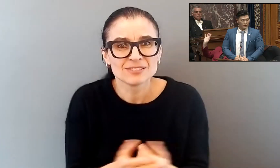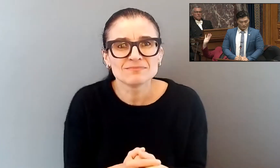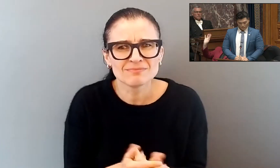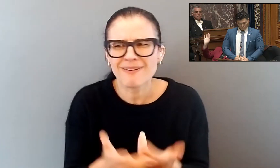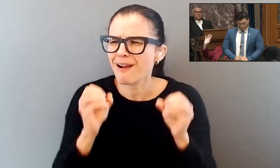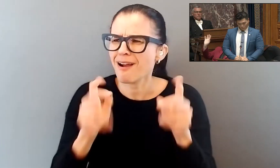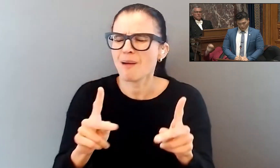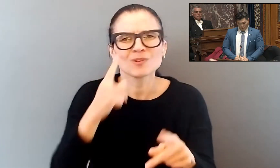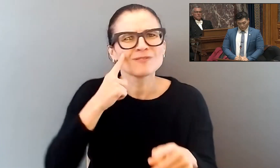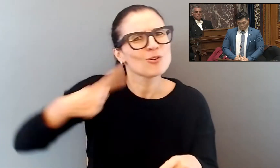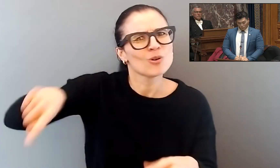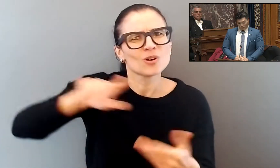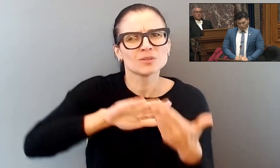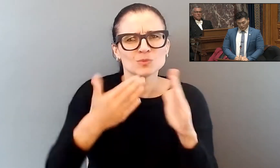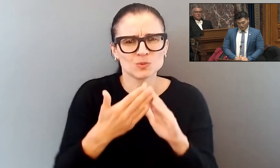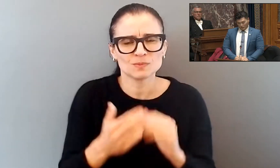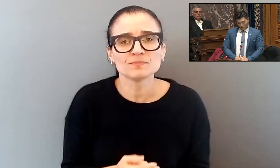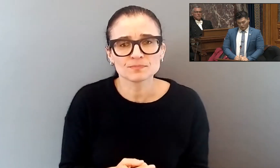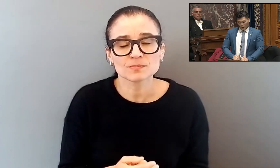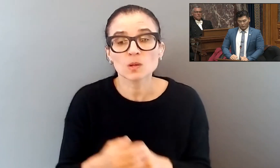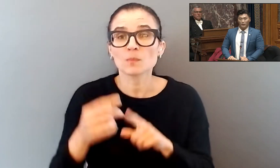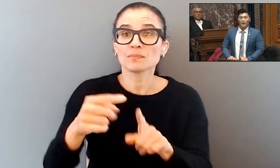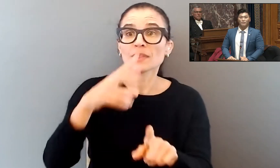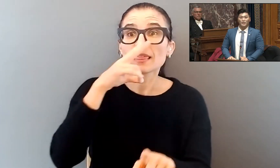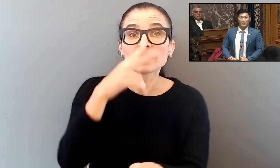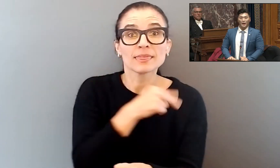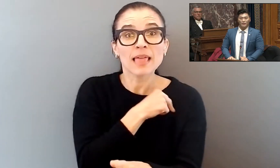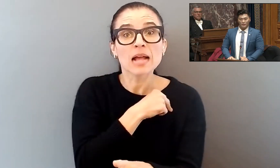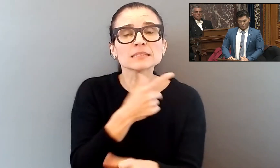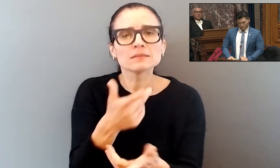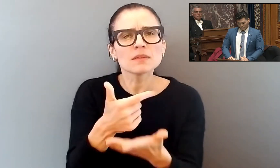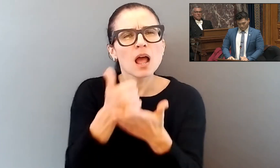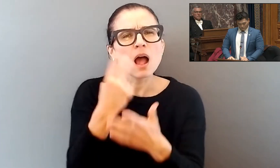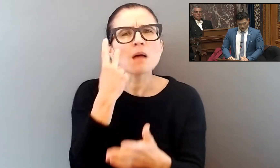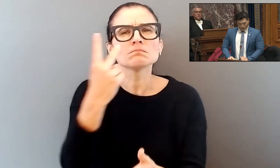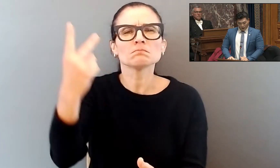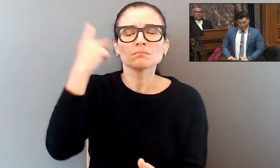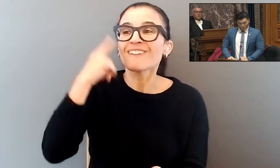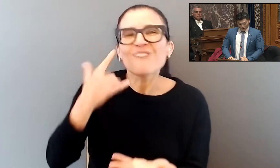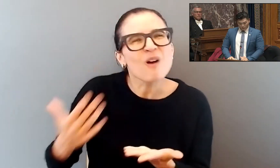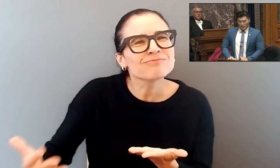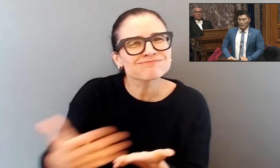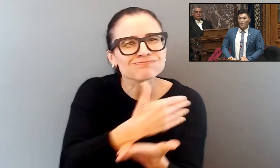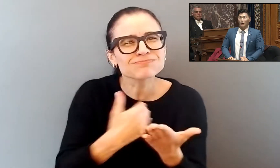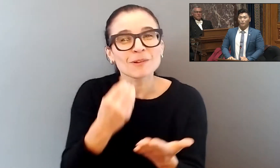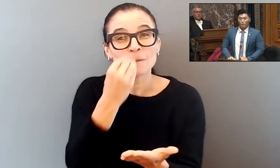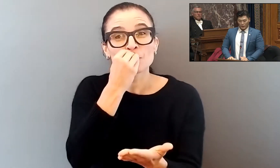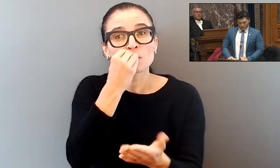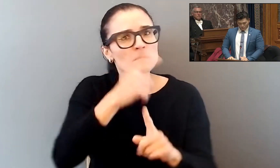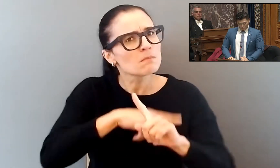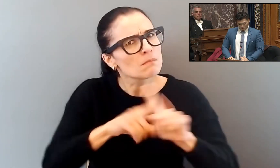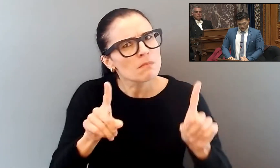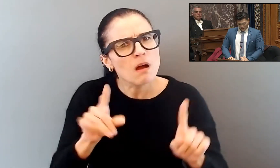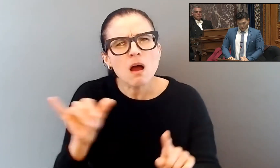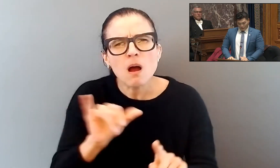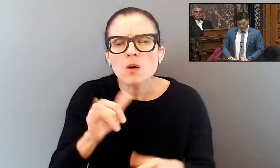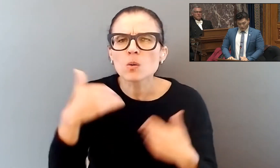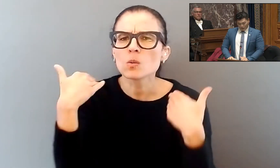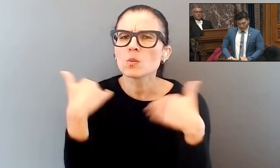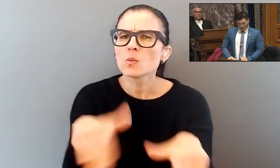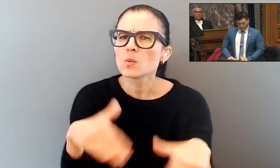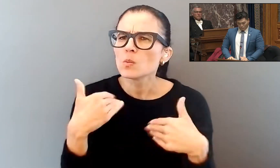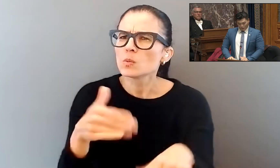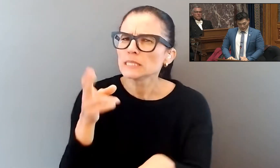of the season, but for the richness of our shared lives in Canada. Our diversity, our freedom, and the